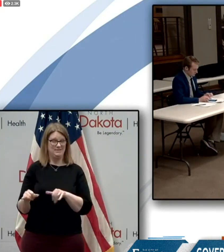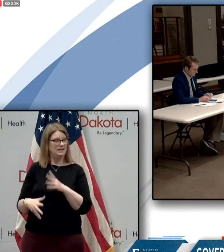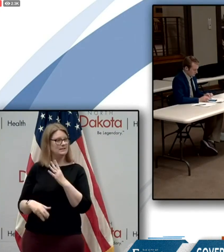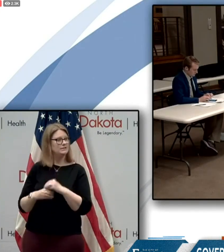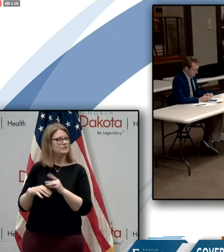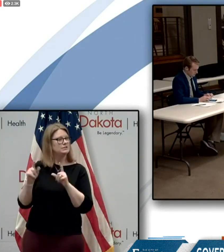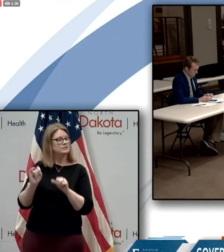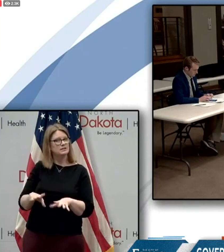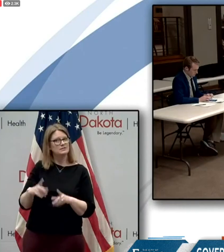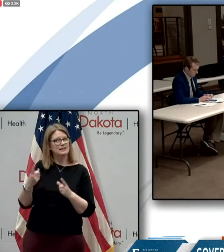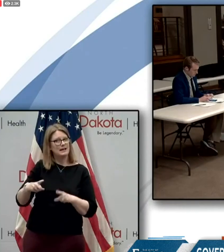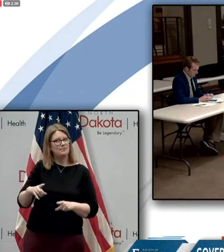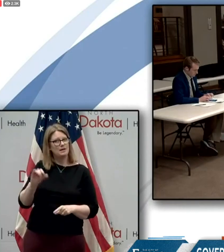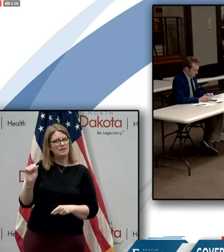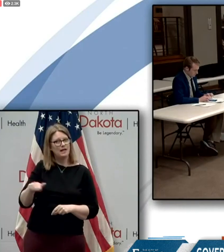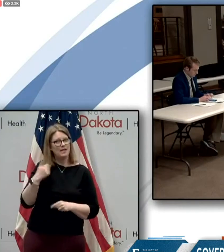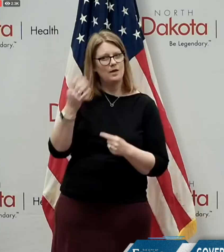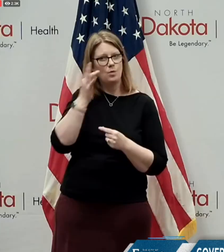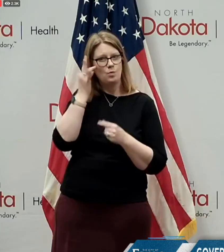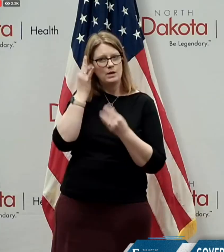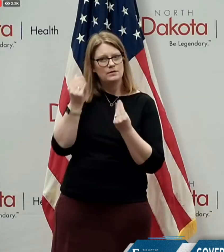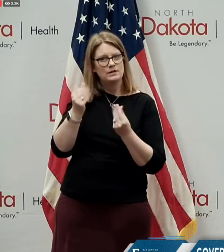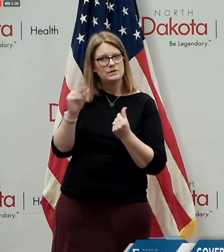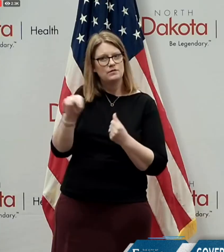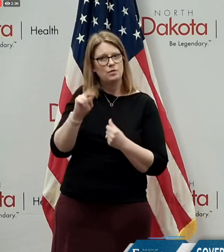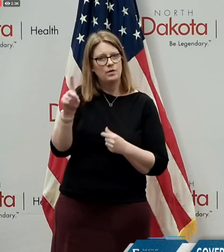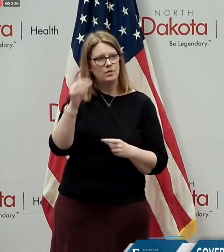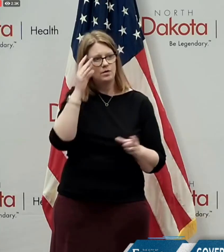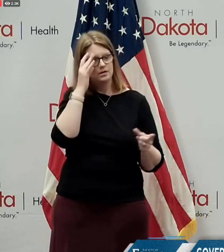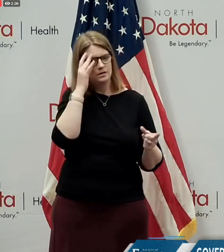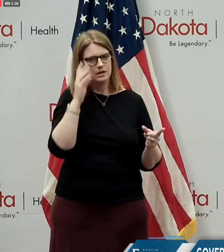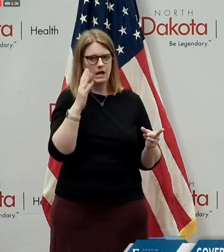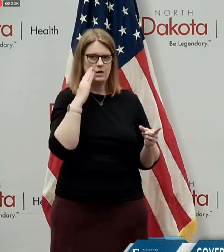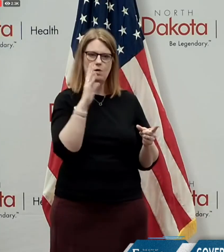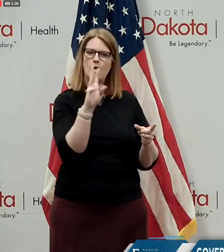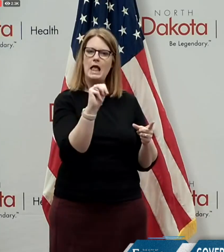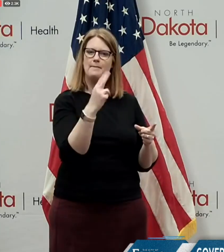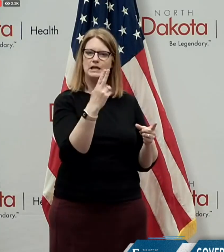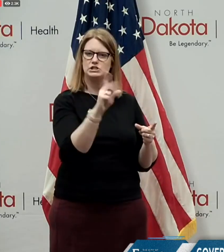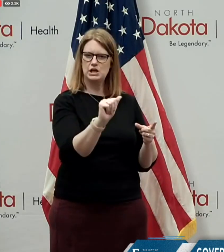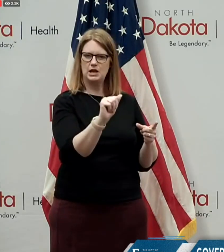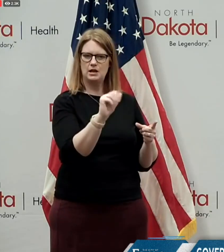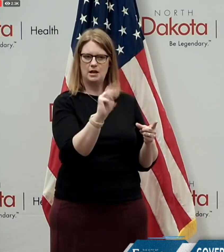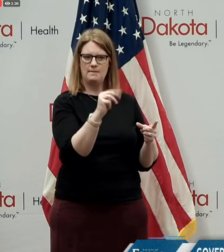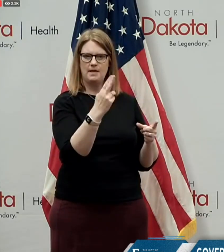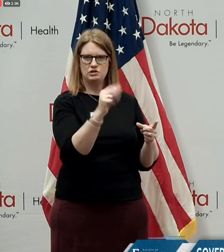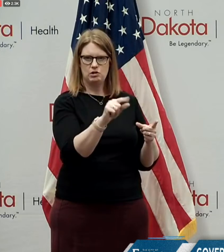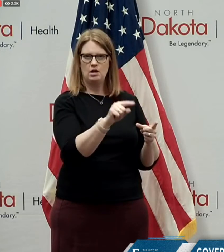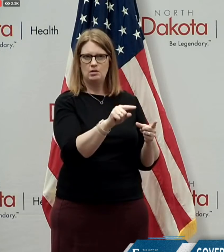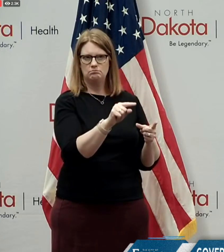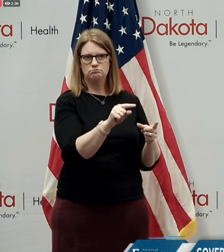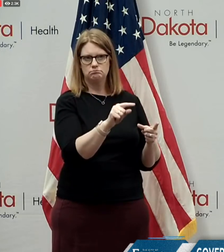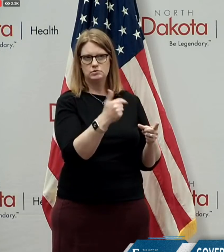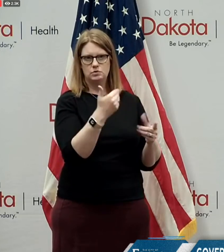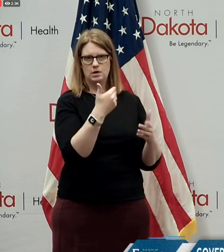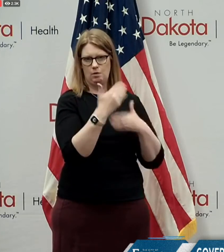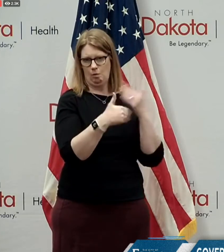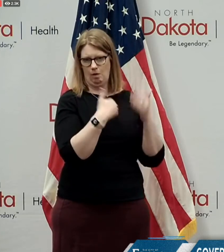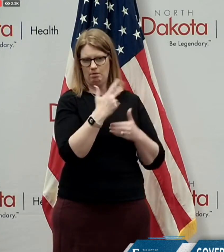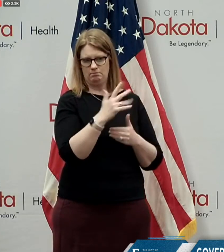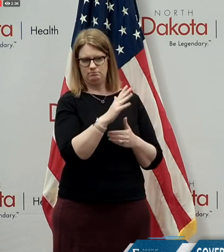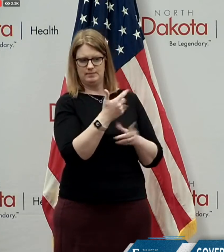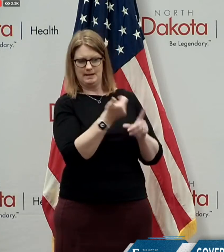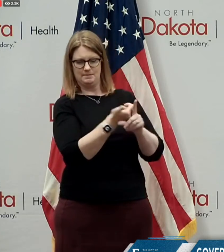on the other reservations in North Dakota. Yeah, another good question. I know MHA is they're doing very well on their own per